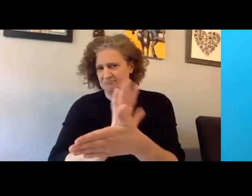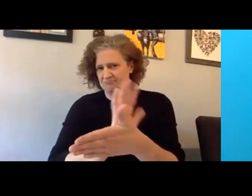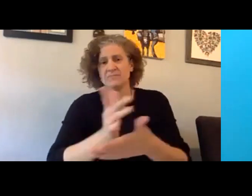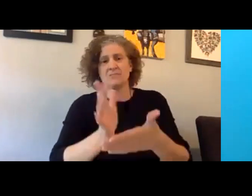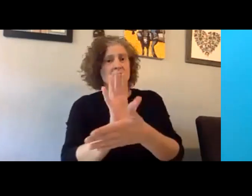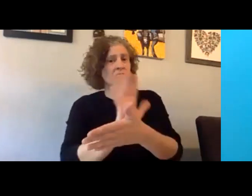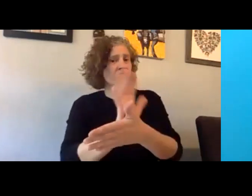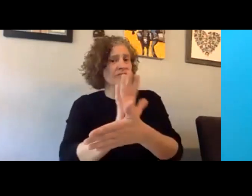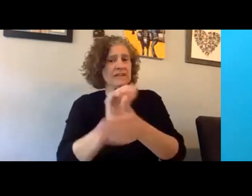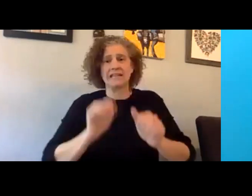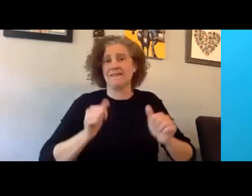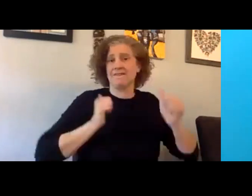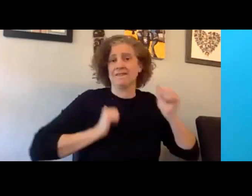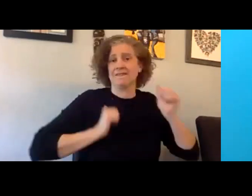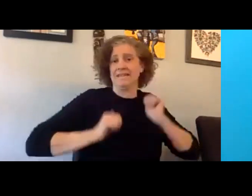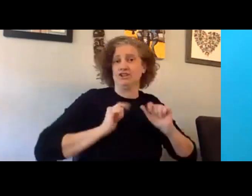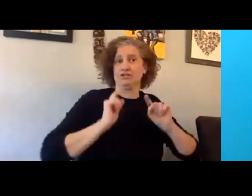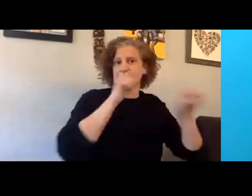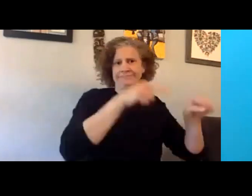watch this way. Movies.